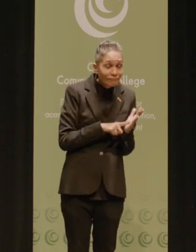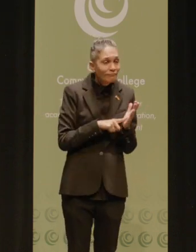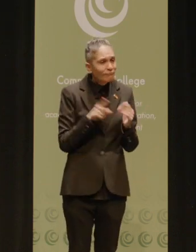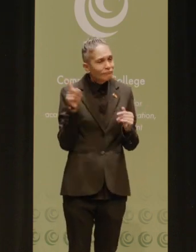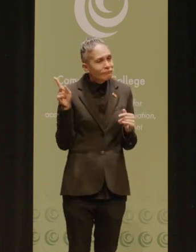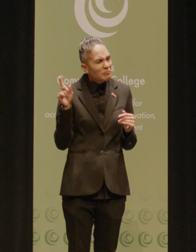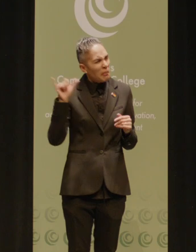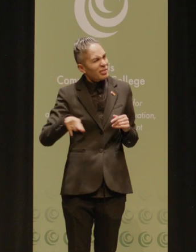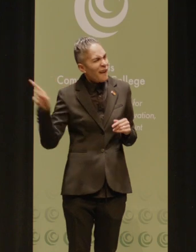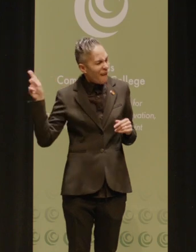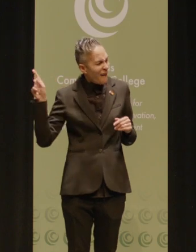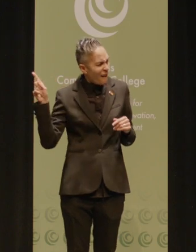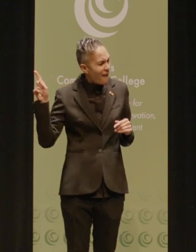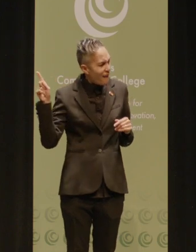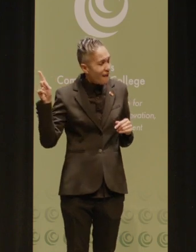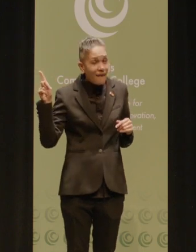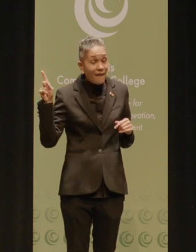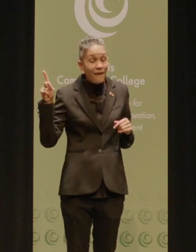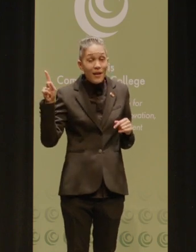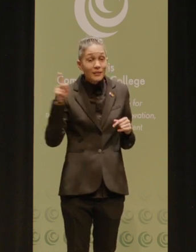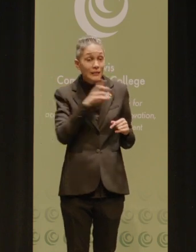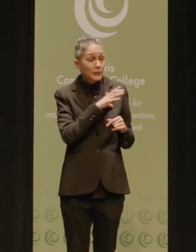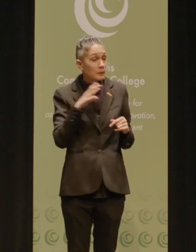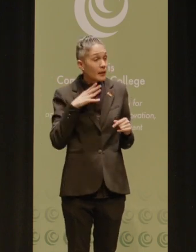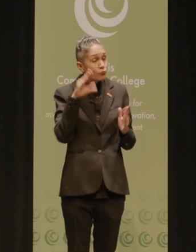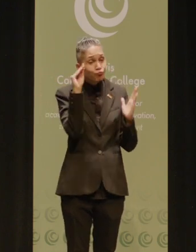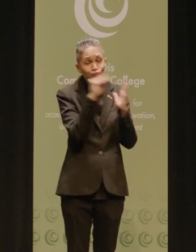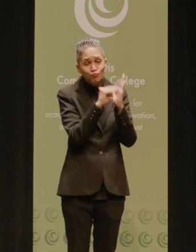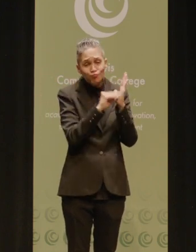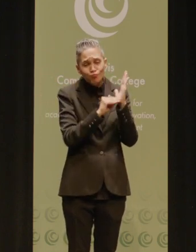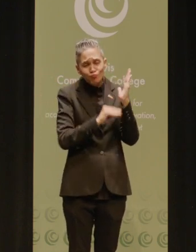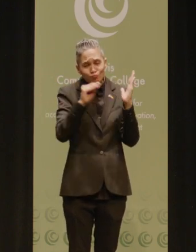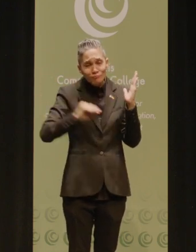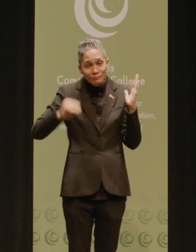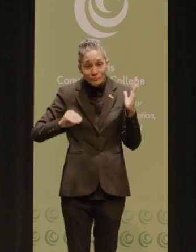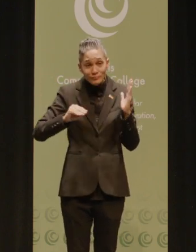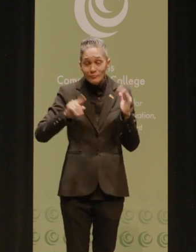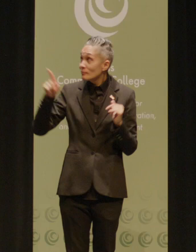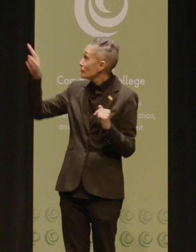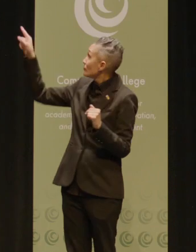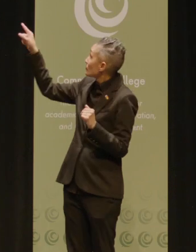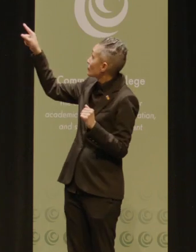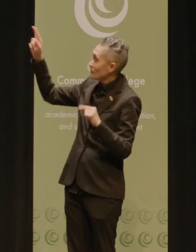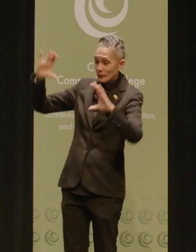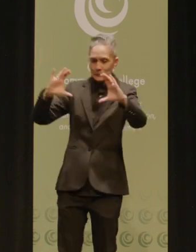this is what that wonderful committee came up with. So at the center, when I looked at that, I kind of had a